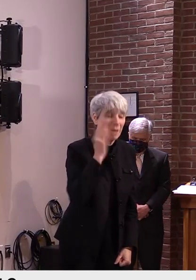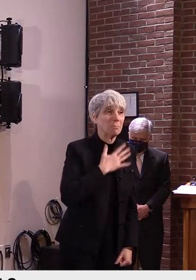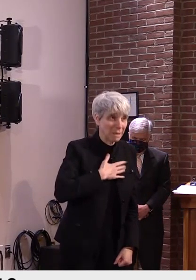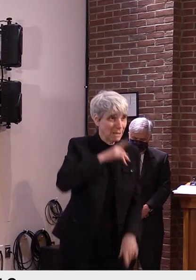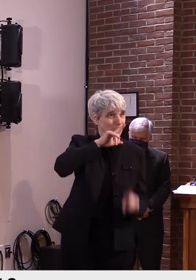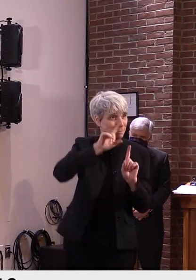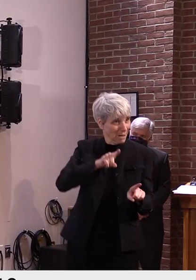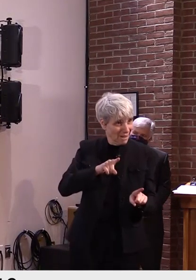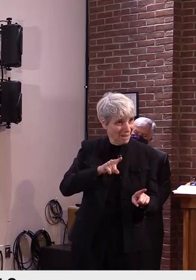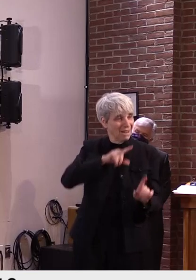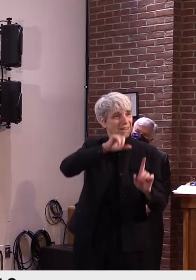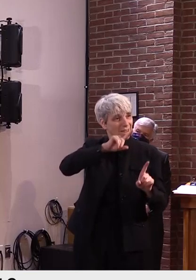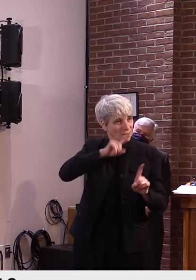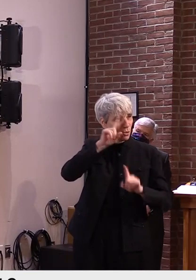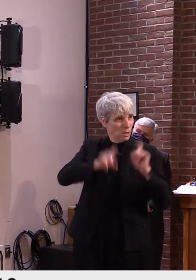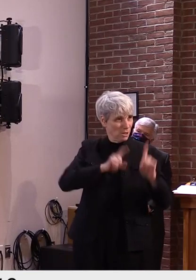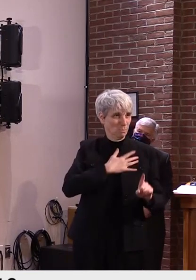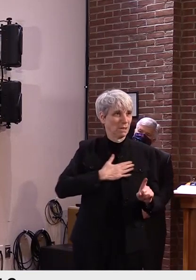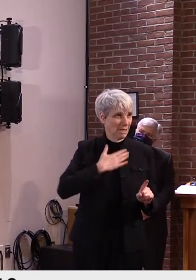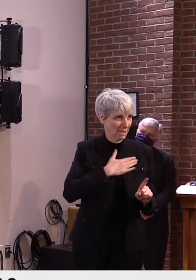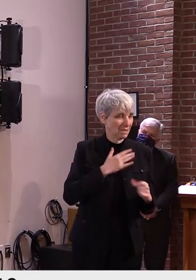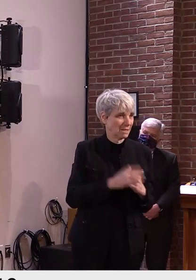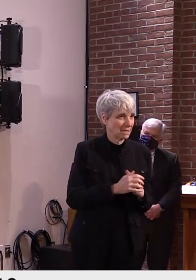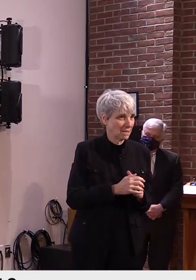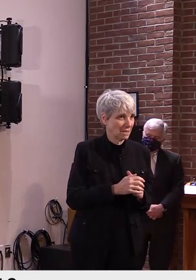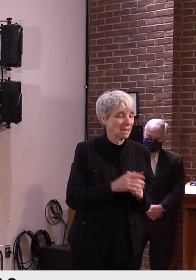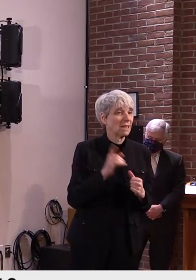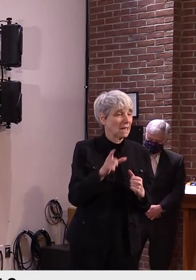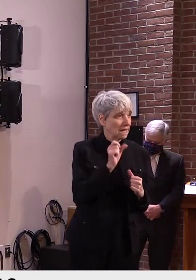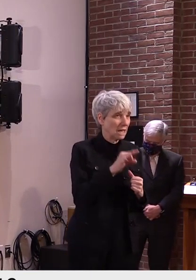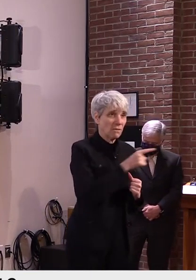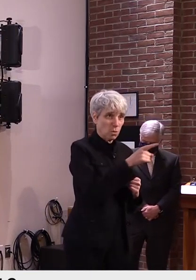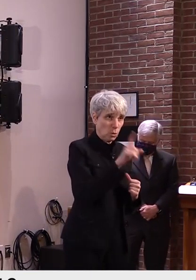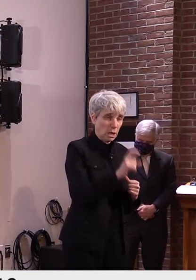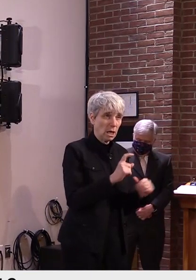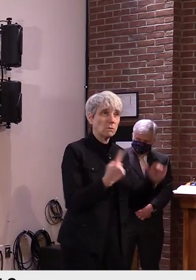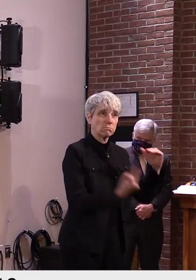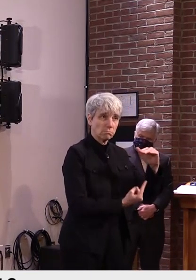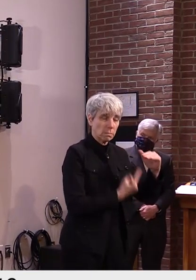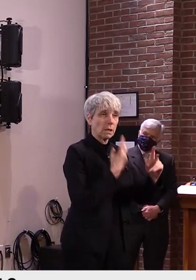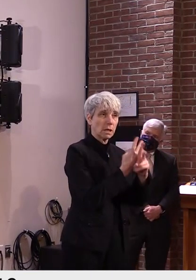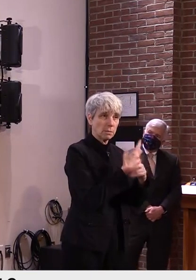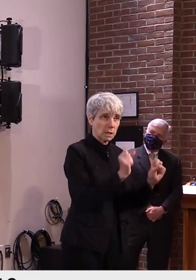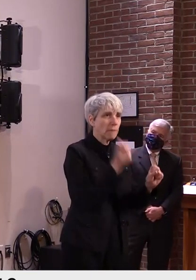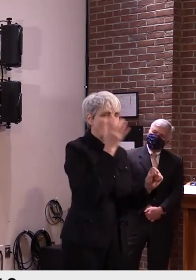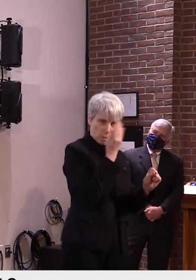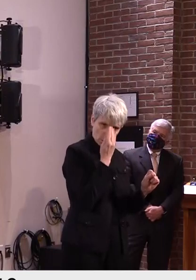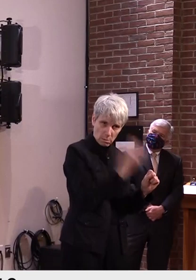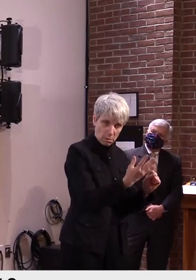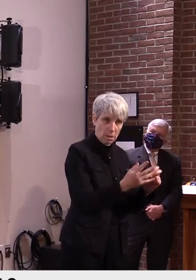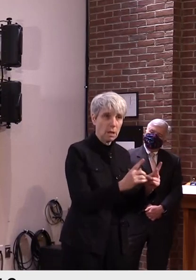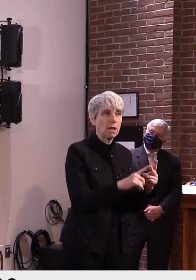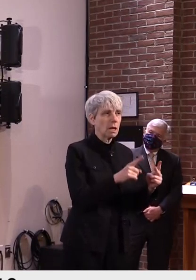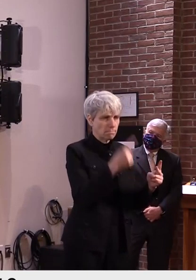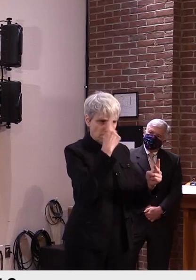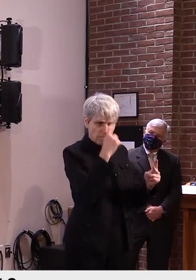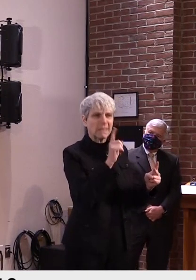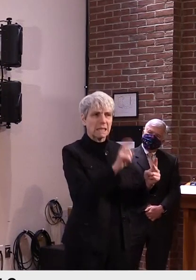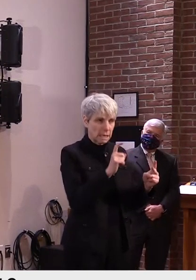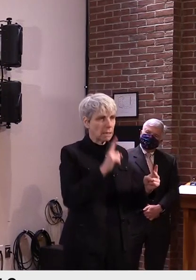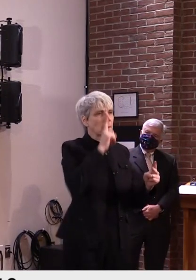team. They will advise quarantine as appropriate and strongly recommend PCR testing for those people they determine